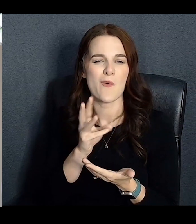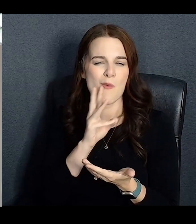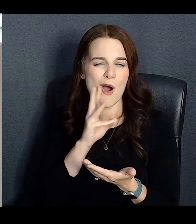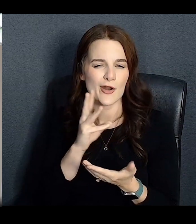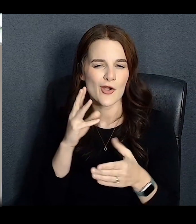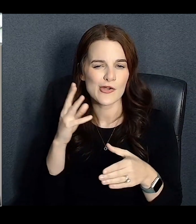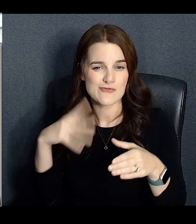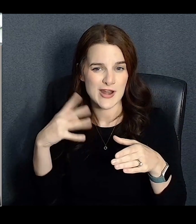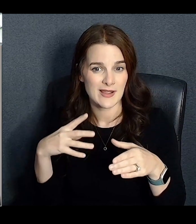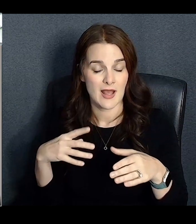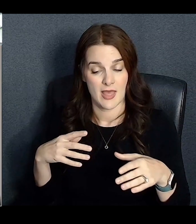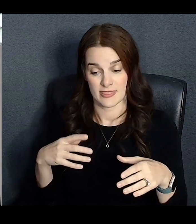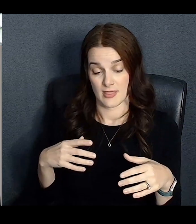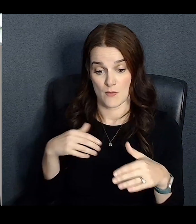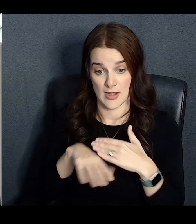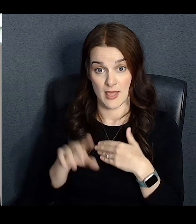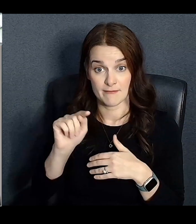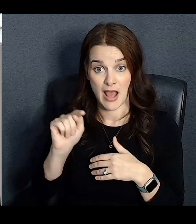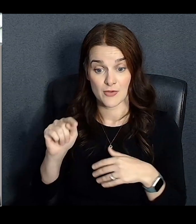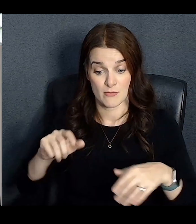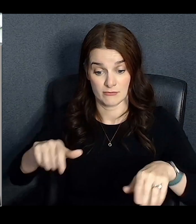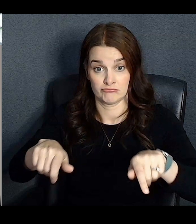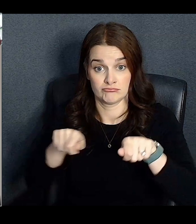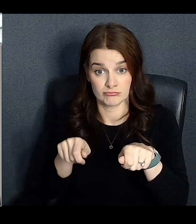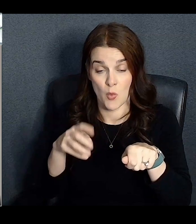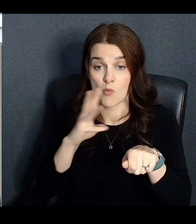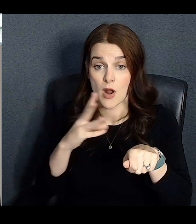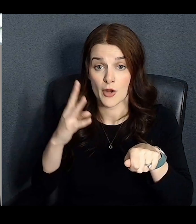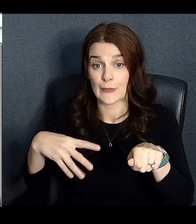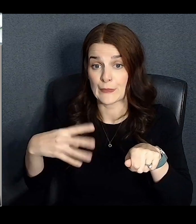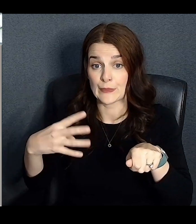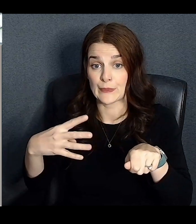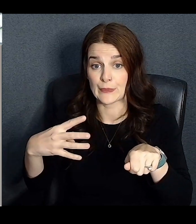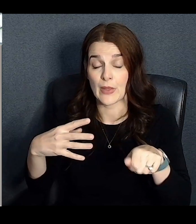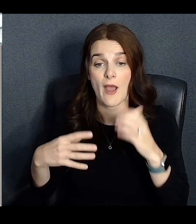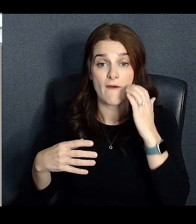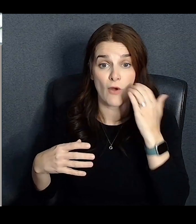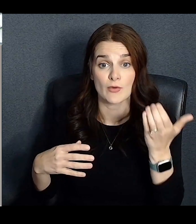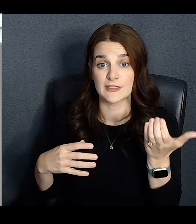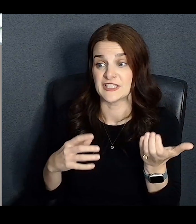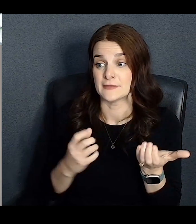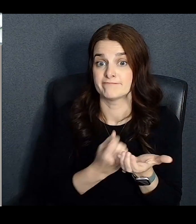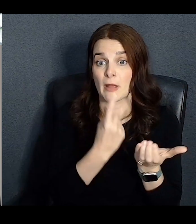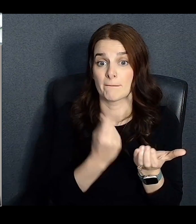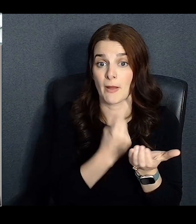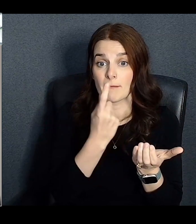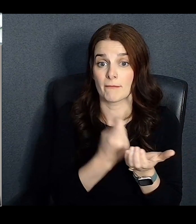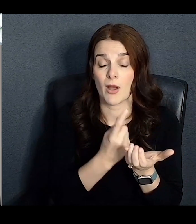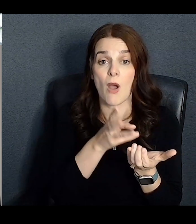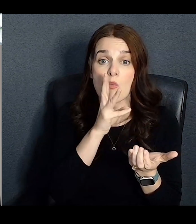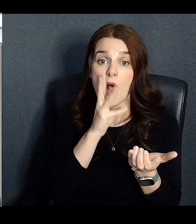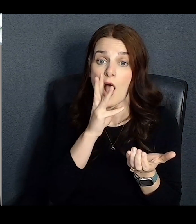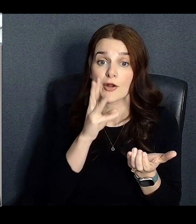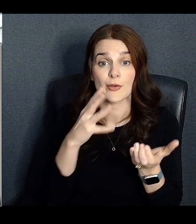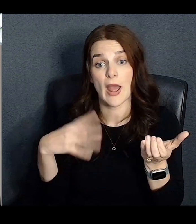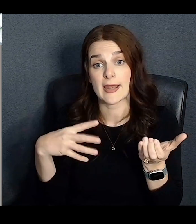alert for water running. I brought it into the bathroom and turned the water on, and you'll see that it alerts me about the water running. So yeah, it says water running, a sound